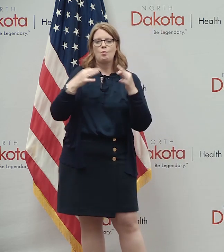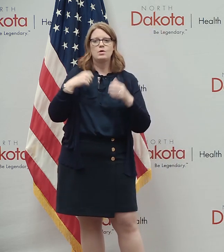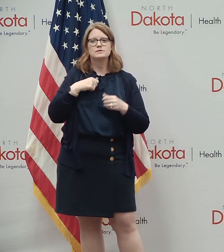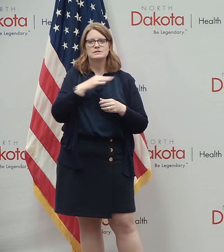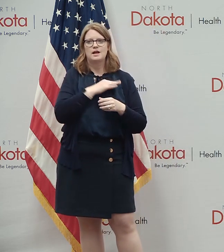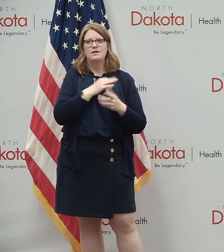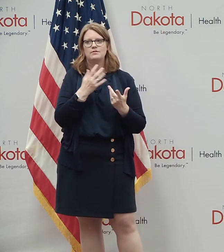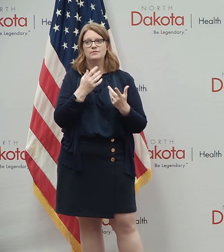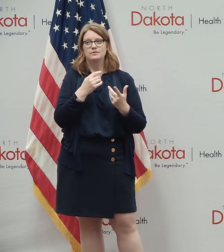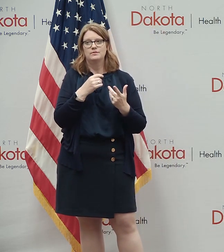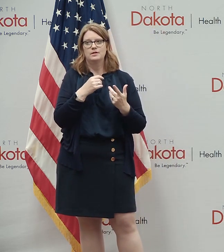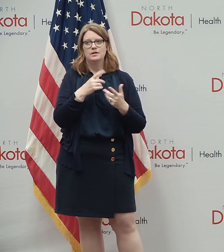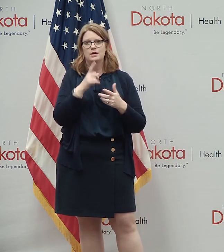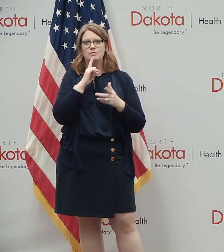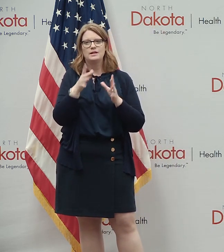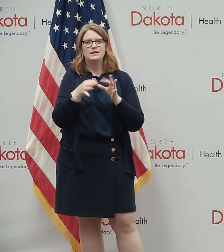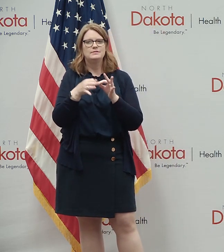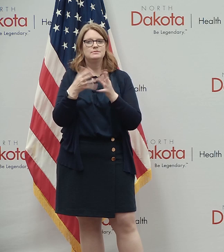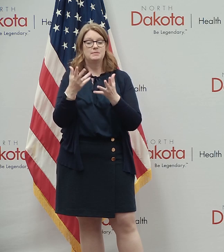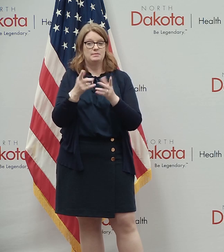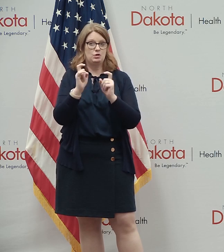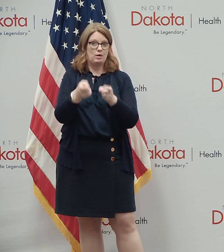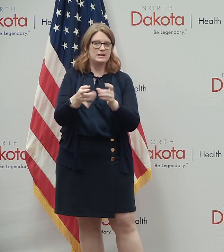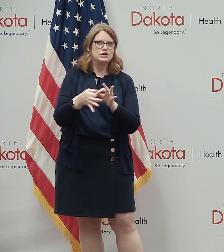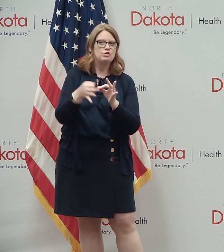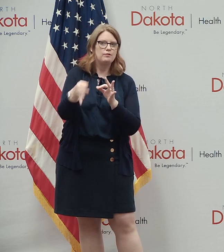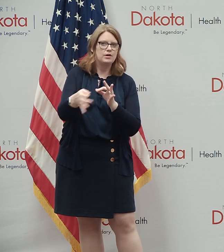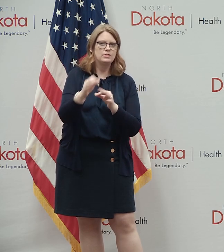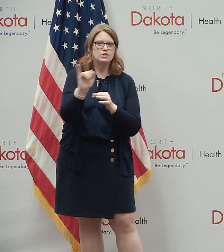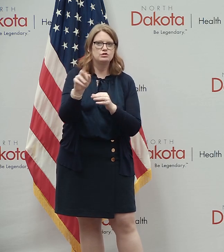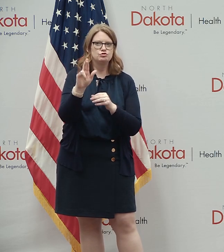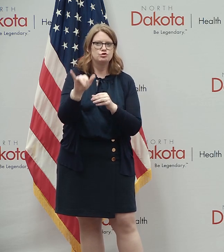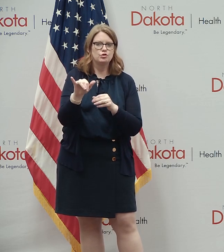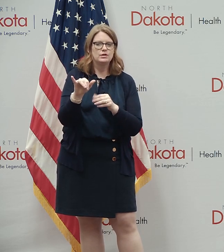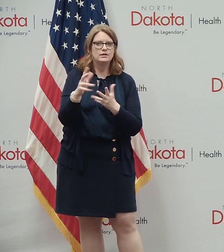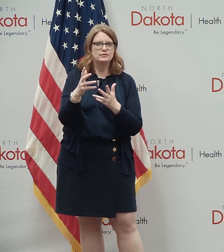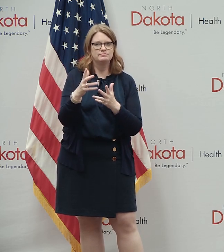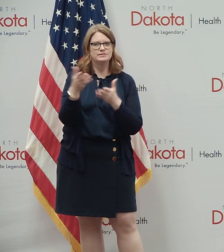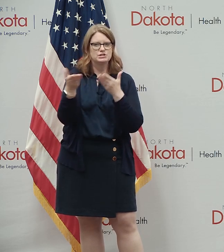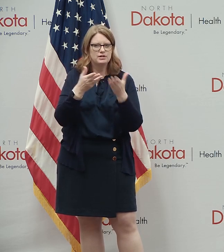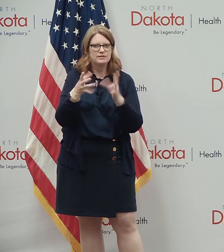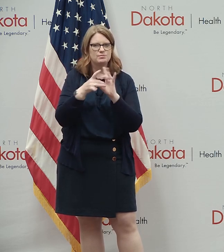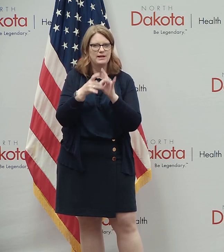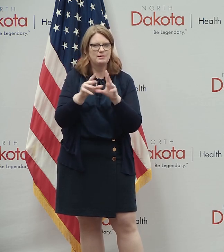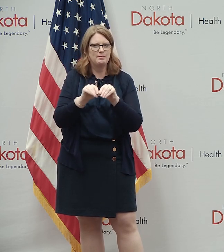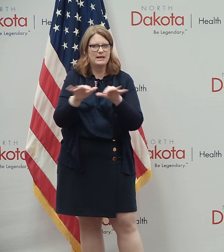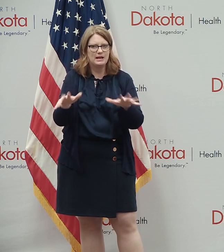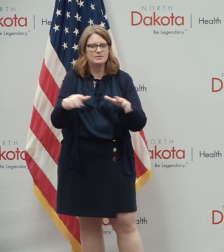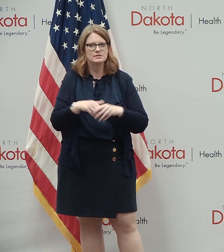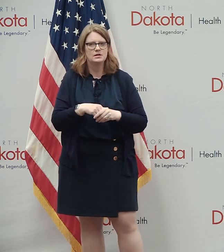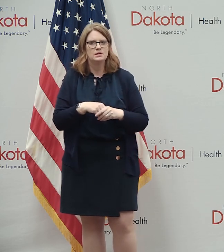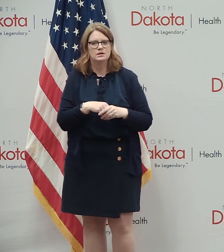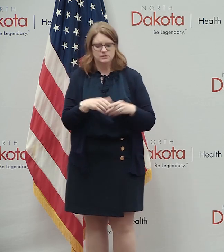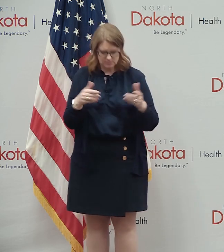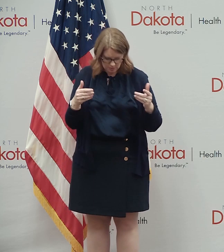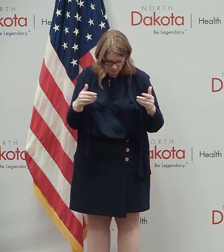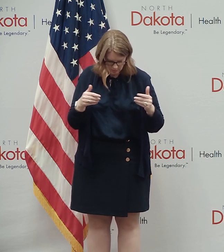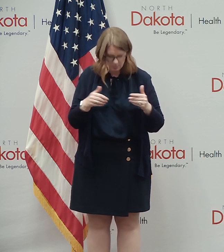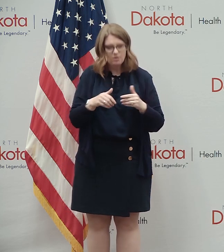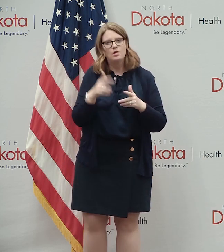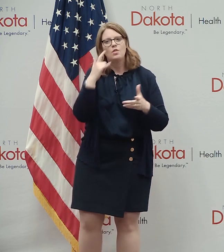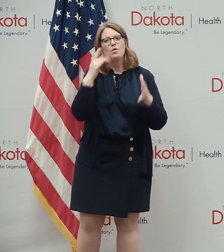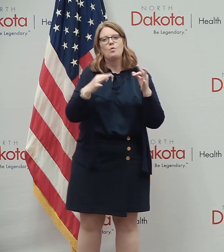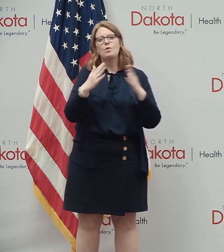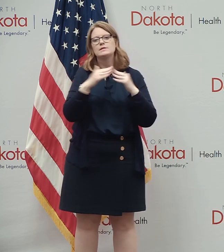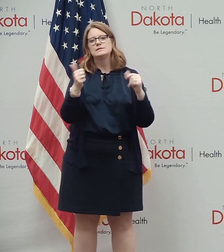in granting deferment of jury service related to pandemic means. So again, the court system is being very